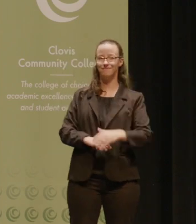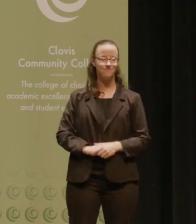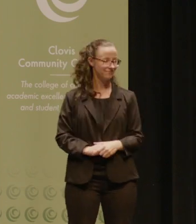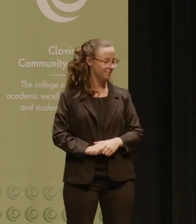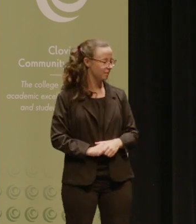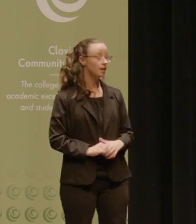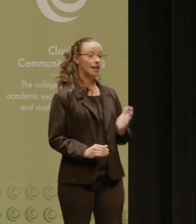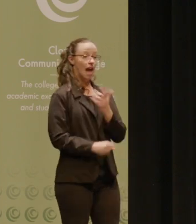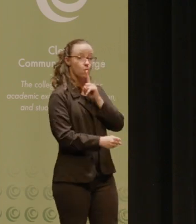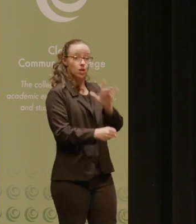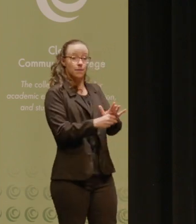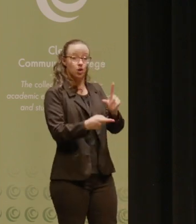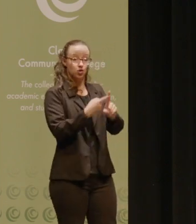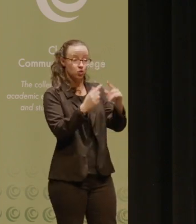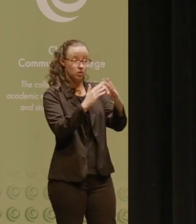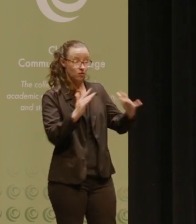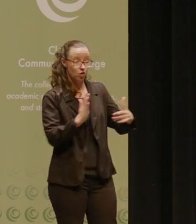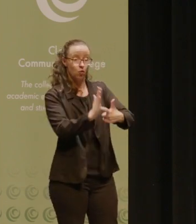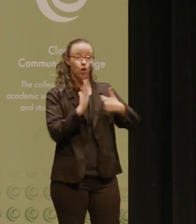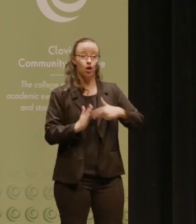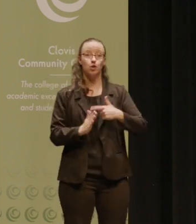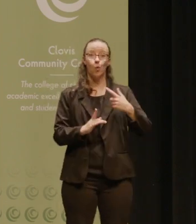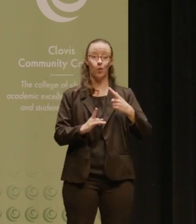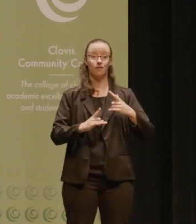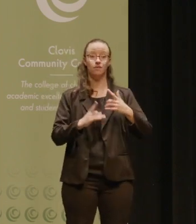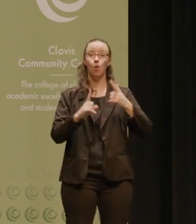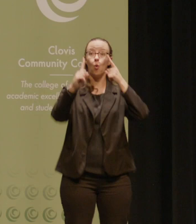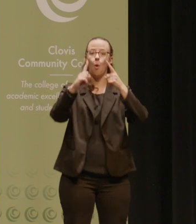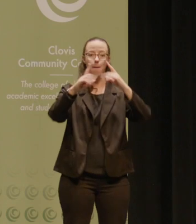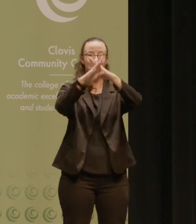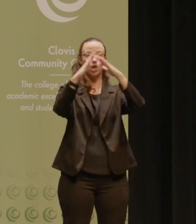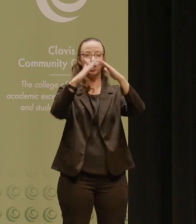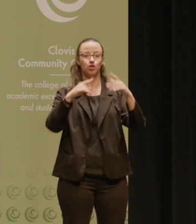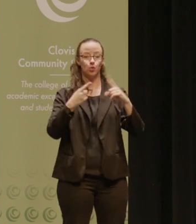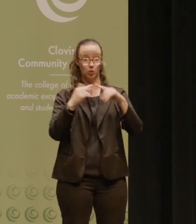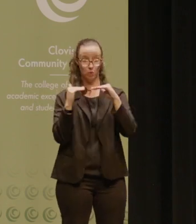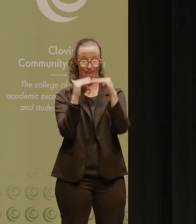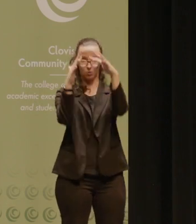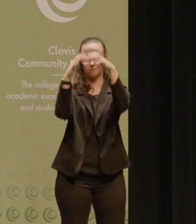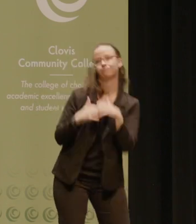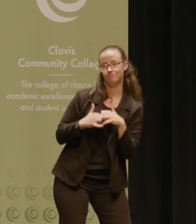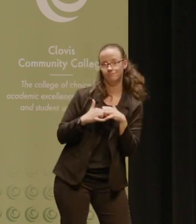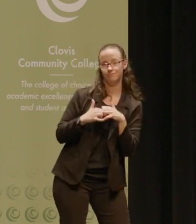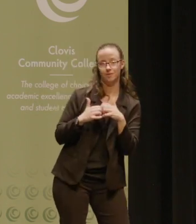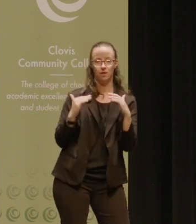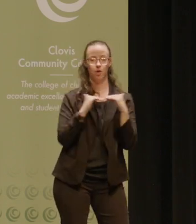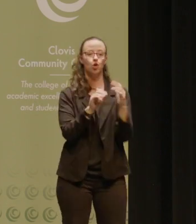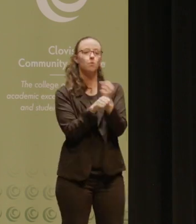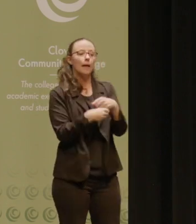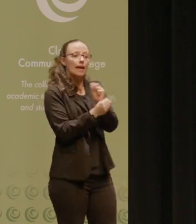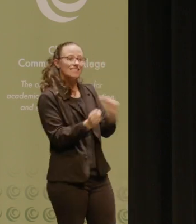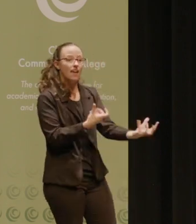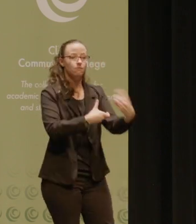You know, our commitment to diversity requires that we strive to eliminate those barriers to equity and that we act deliberately to create a safe,